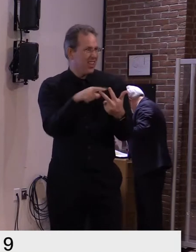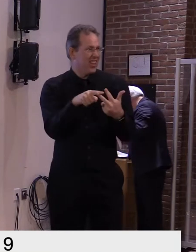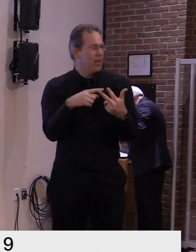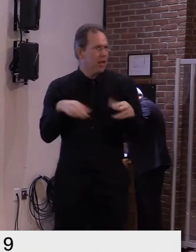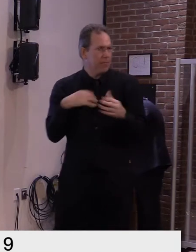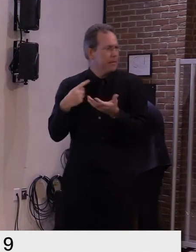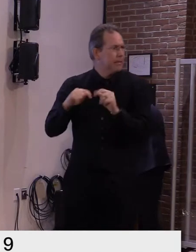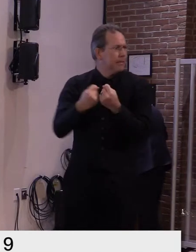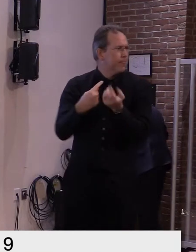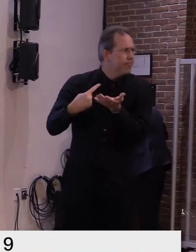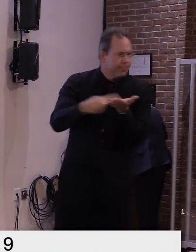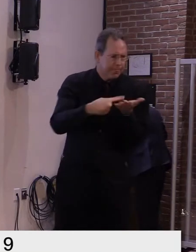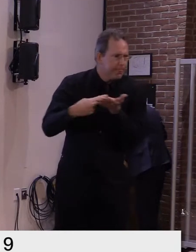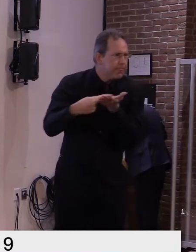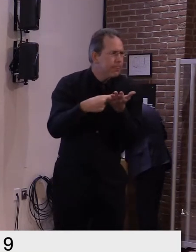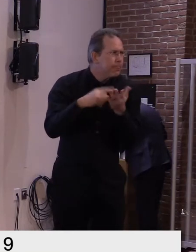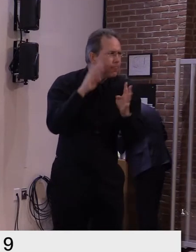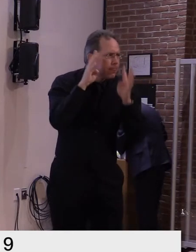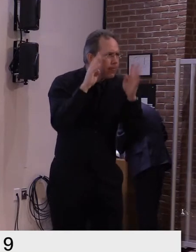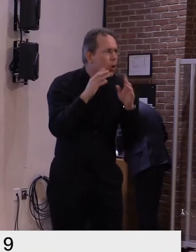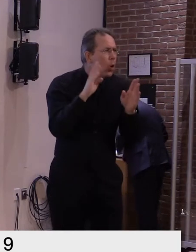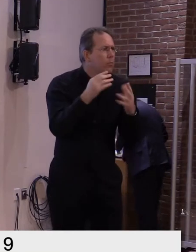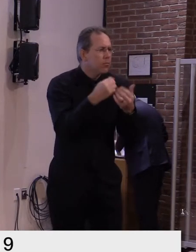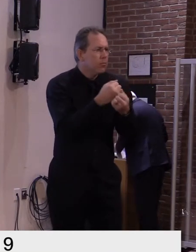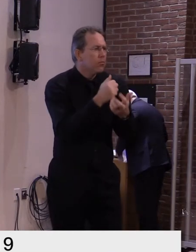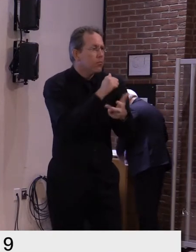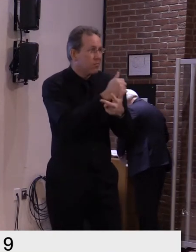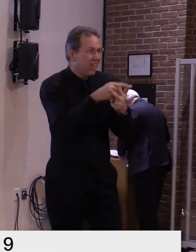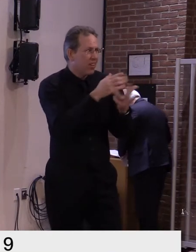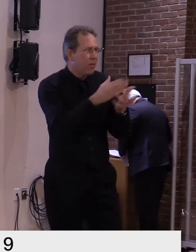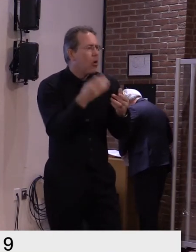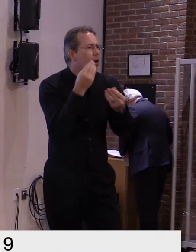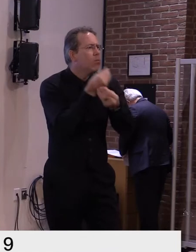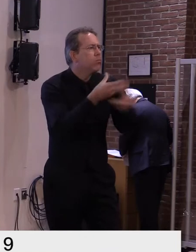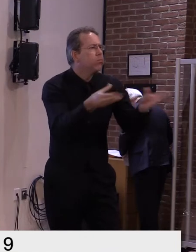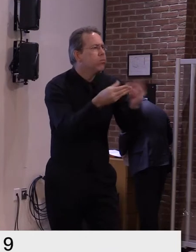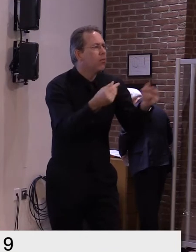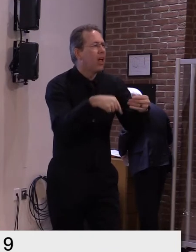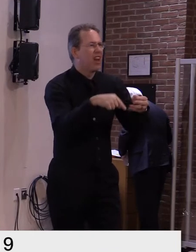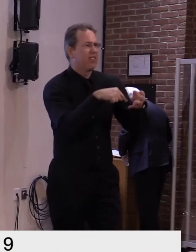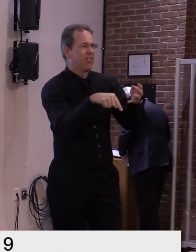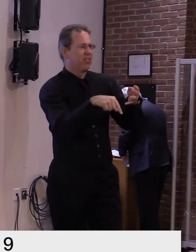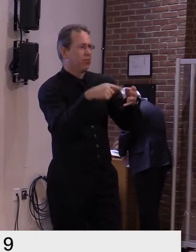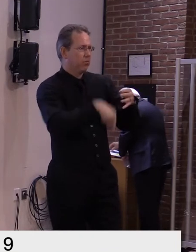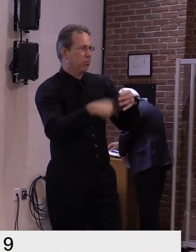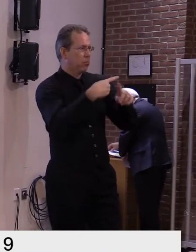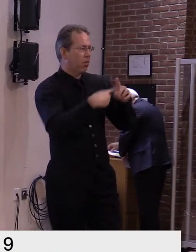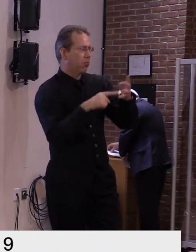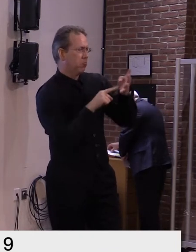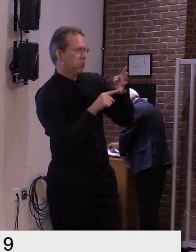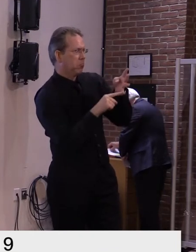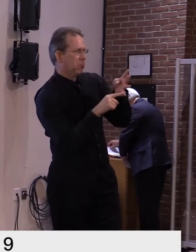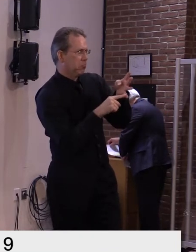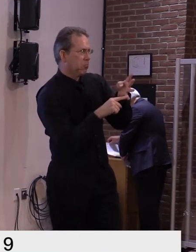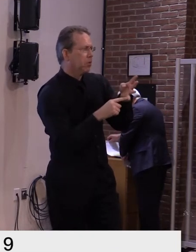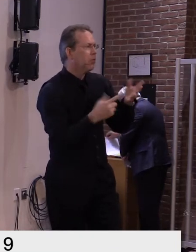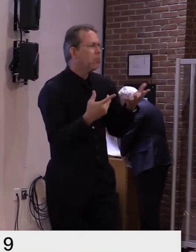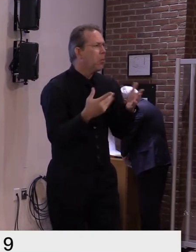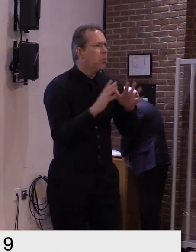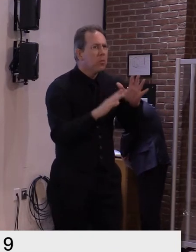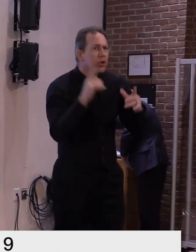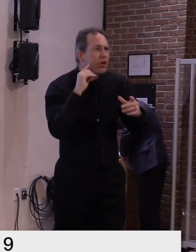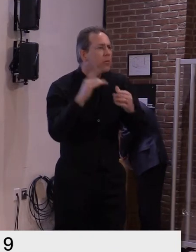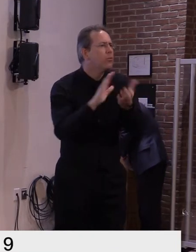school district to submit a recovery plan so that we can develop metrics to monitor the work from the state perspective, to